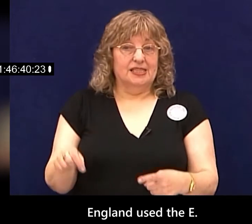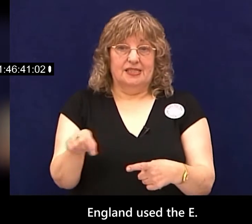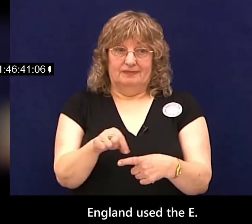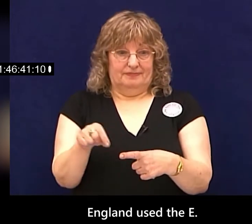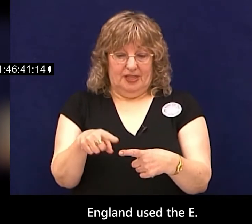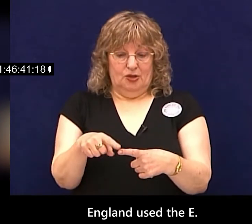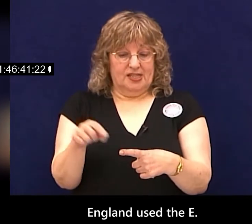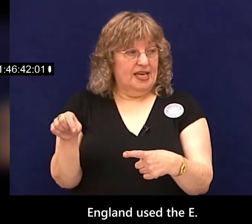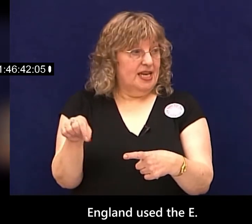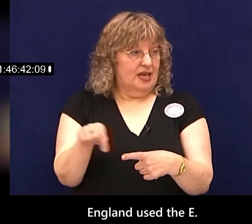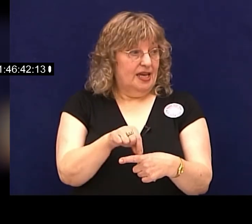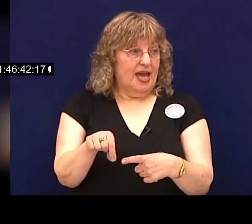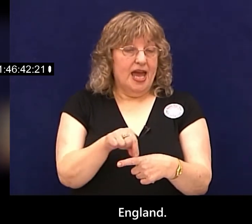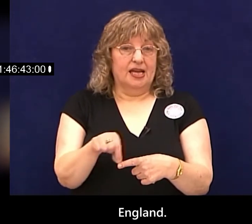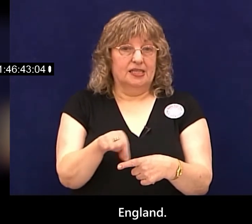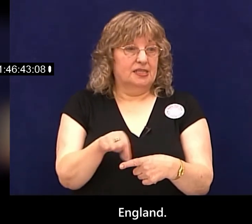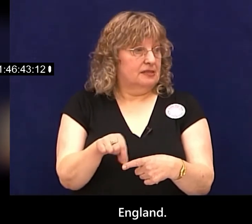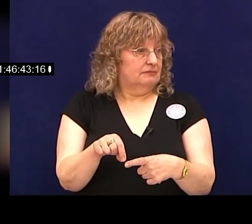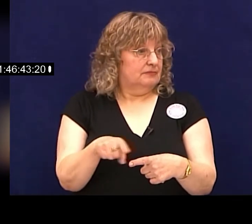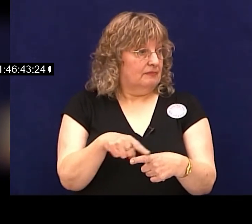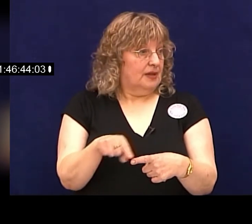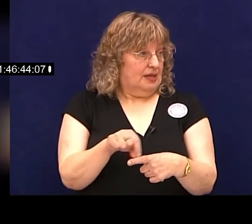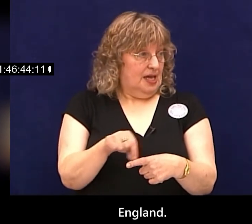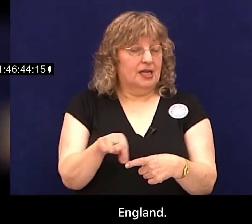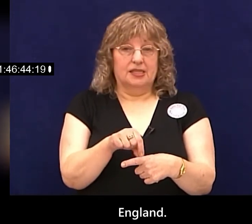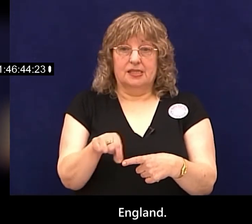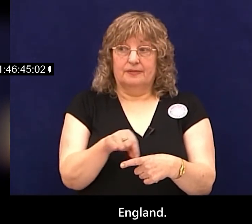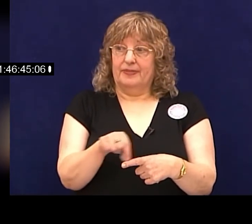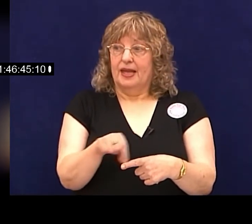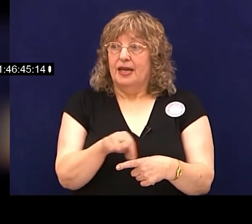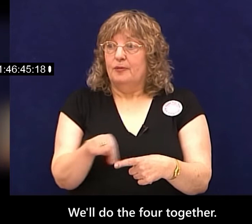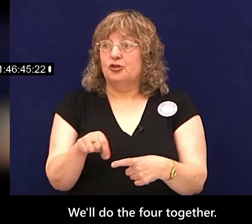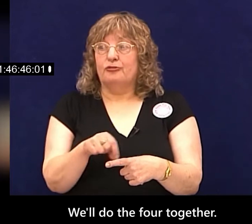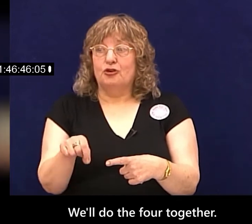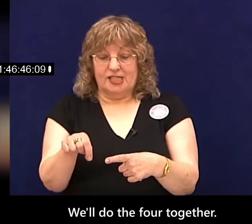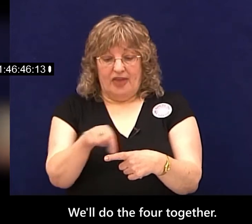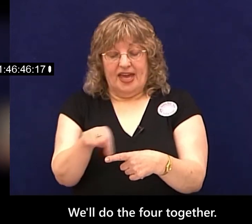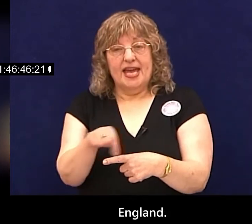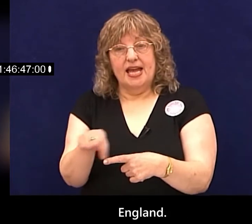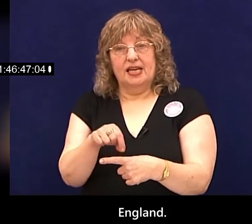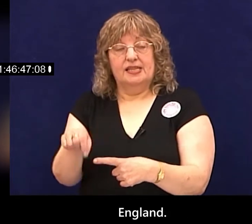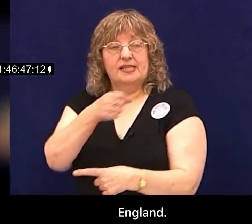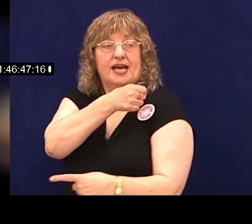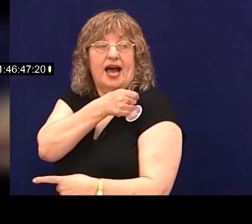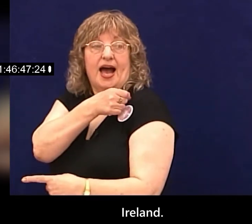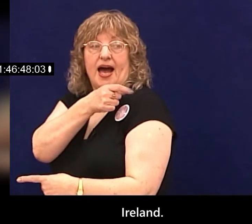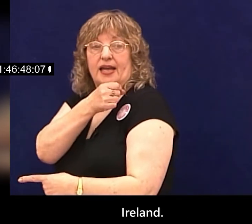England. Use the E, England. England. We'll do the four together. England,